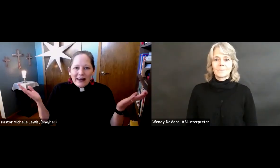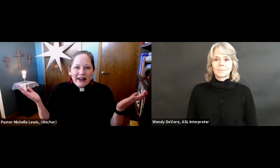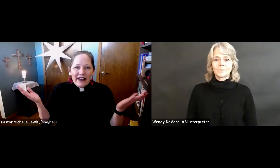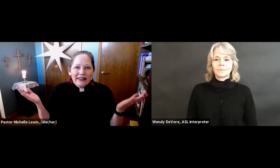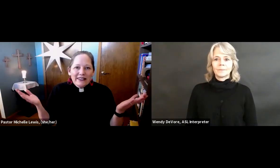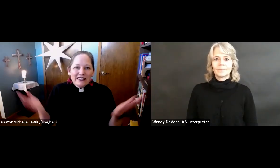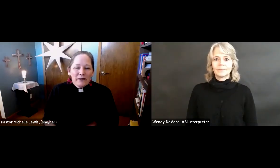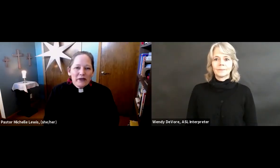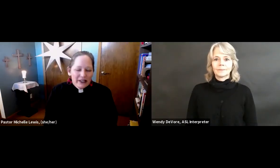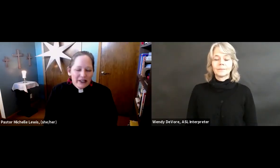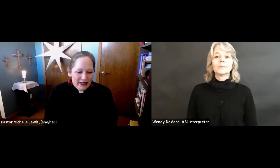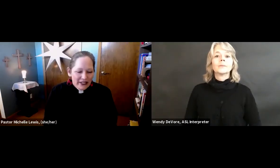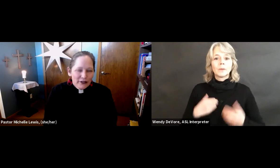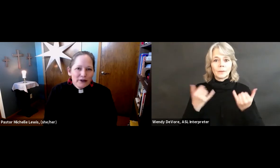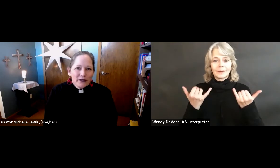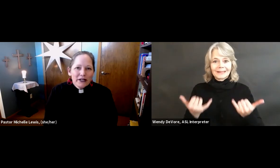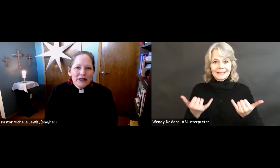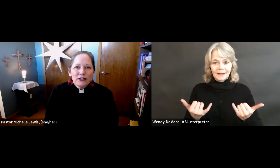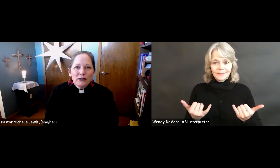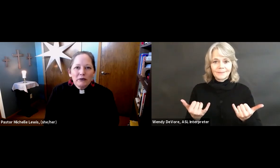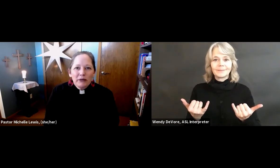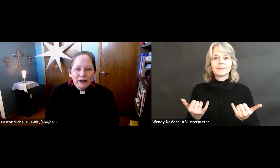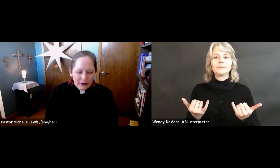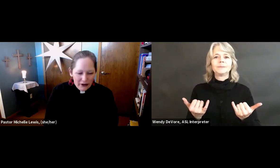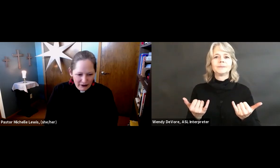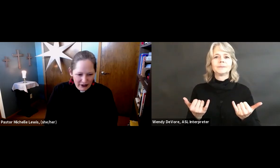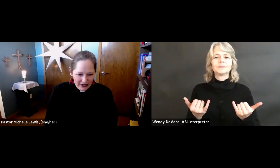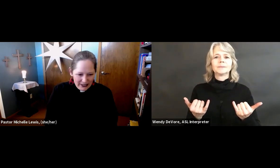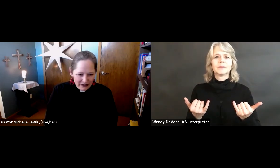At this time, we invite you to prepare your offerings